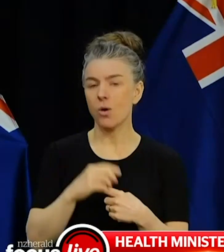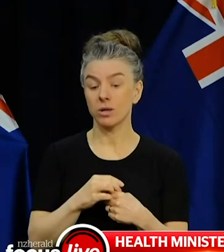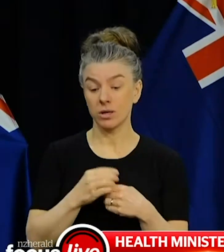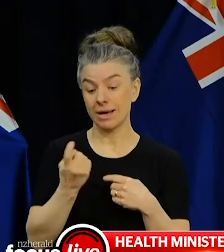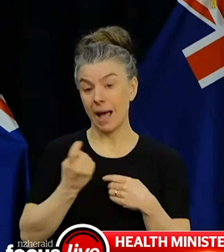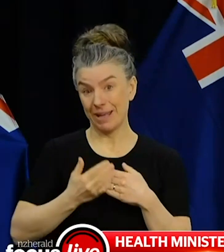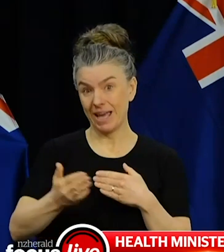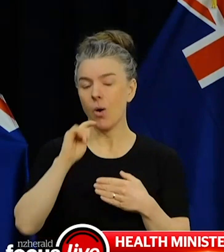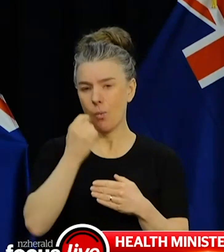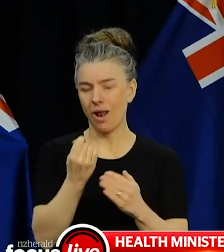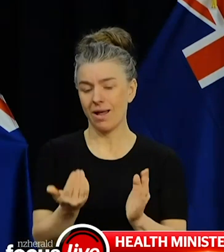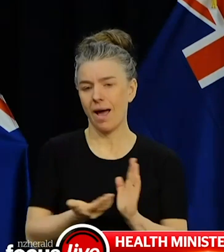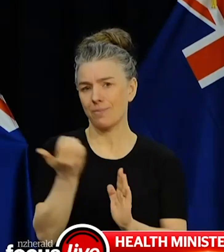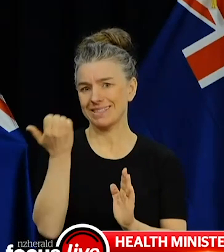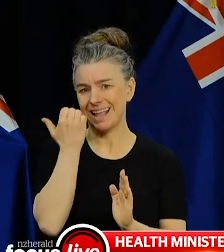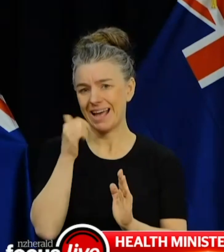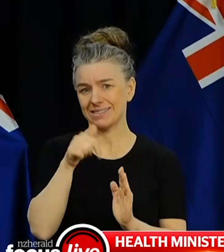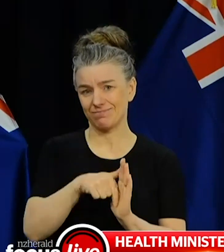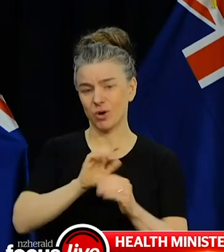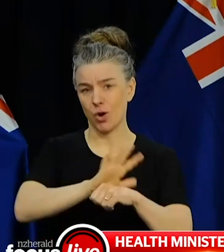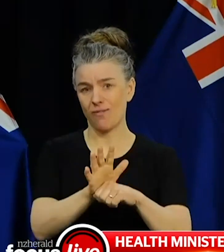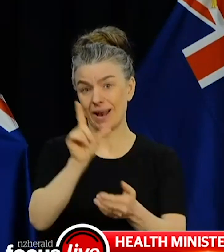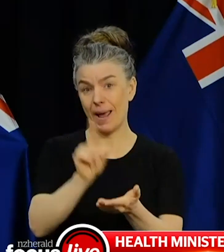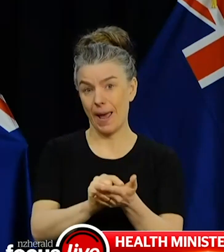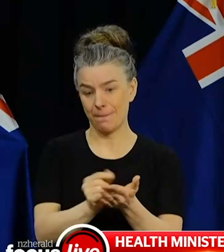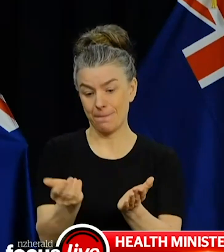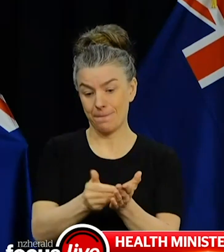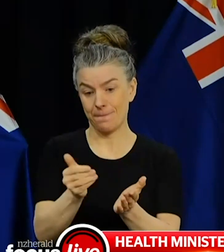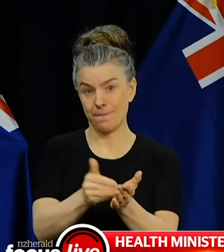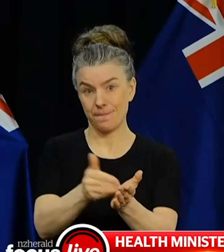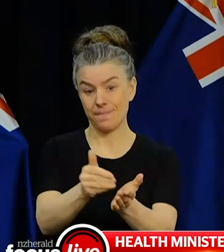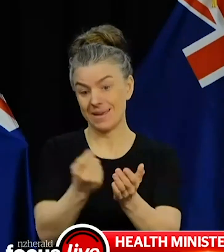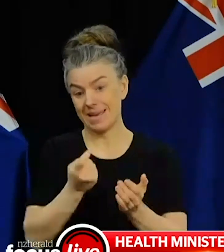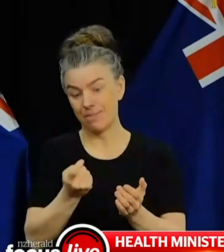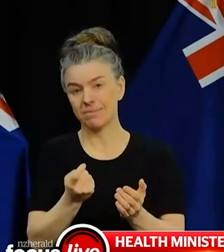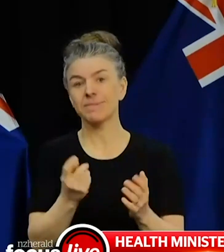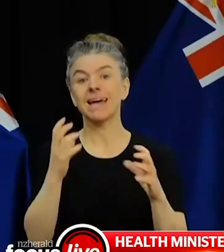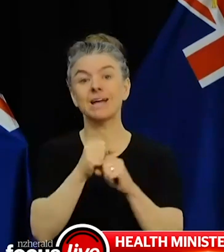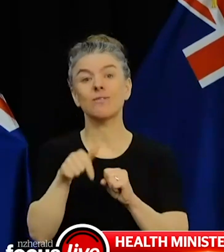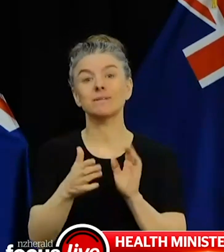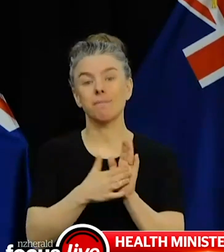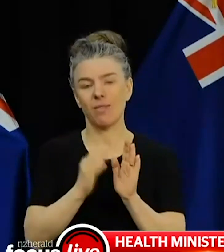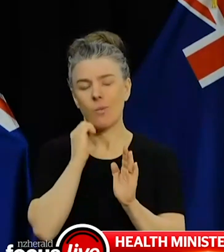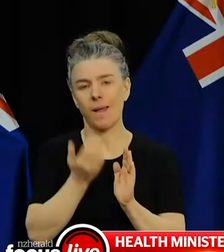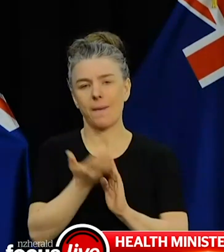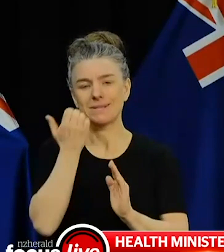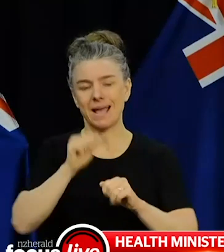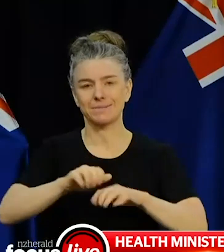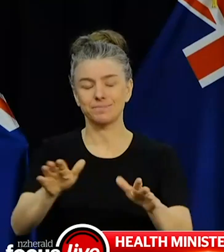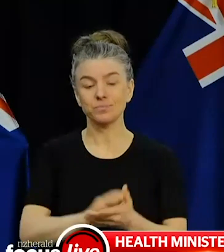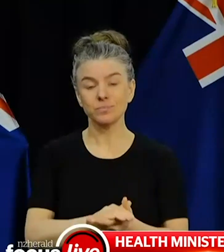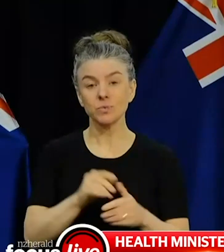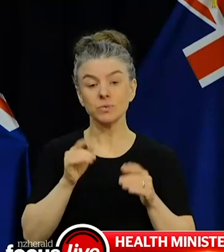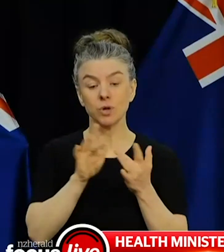be addressed in the next update of the COVID Tracer app, which will be released by the end of this month. The Tracer app